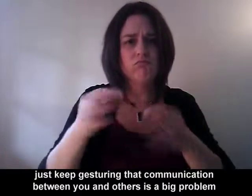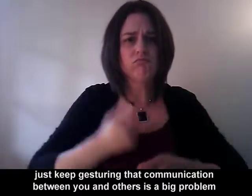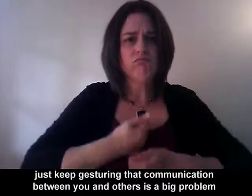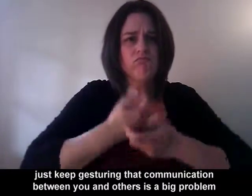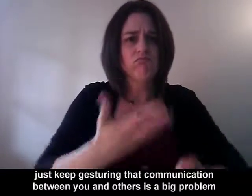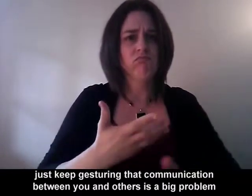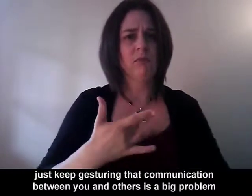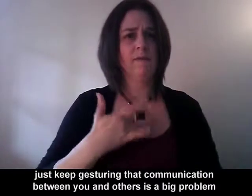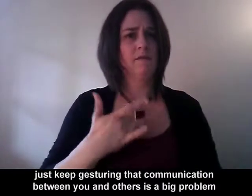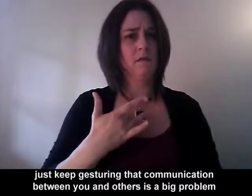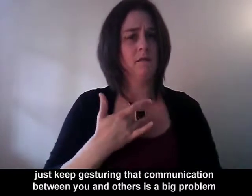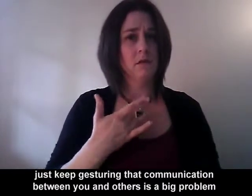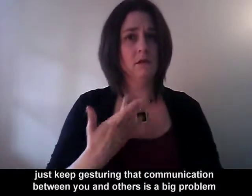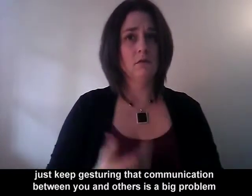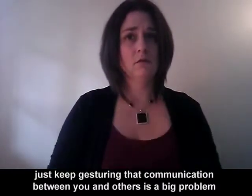big problem,